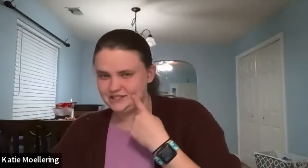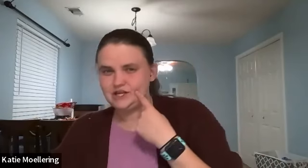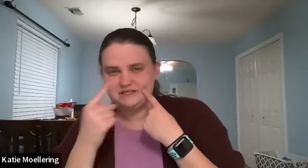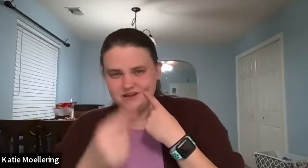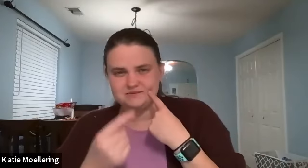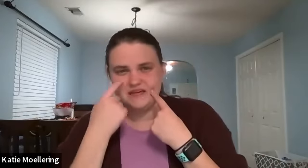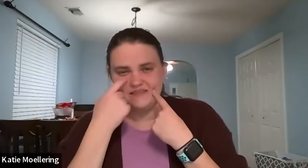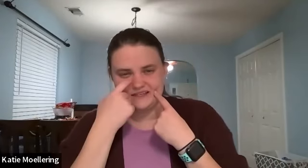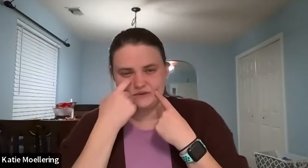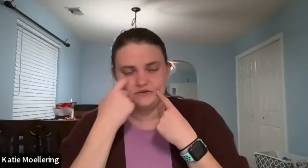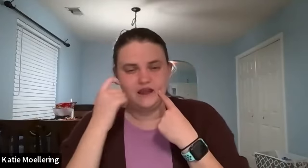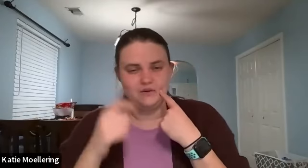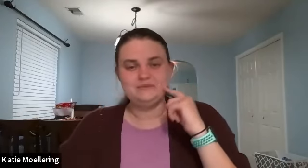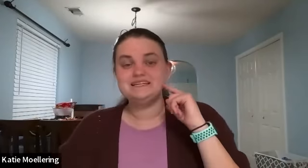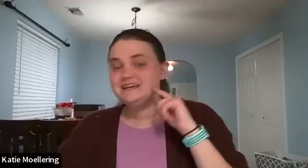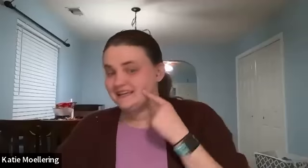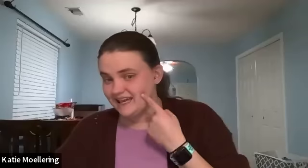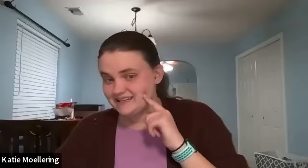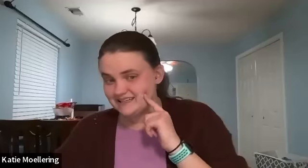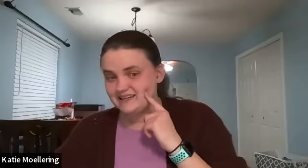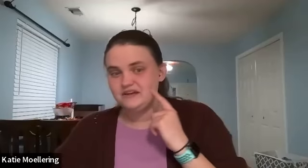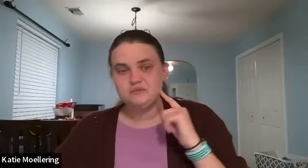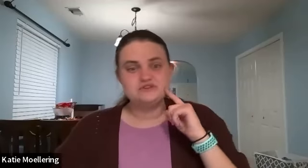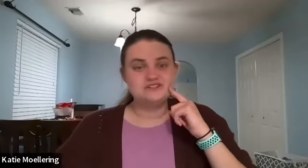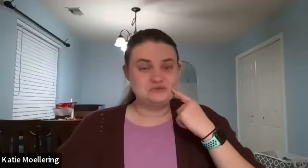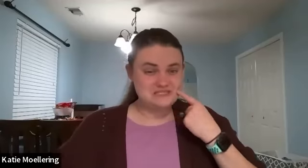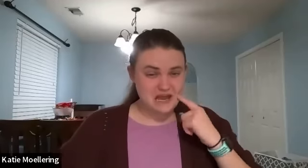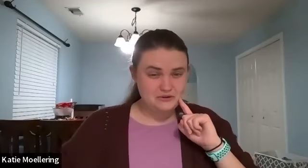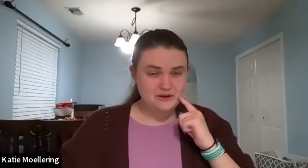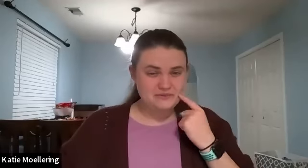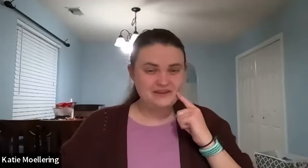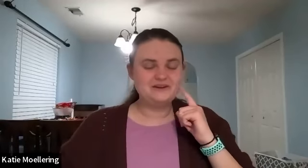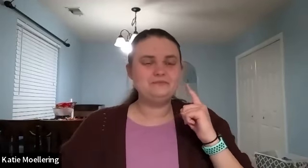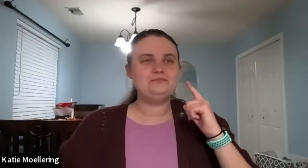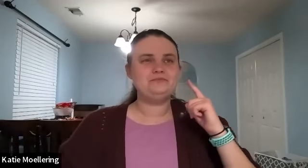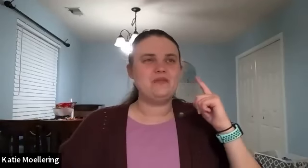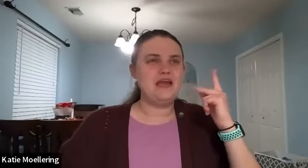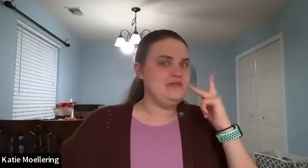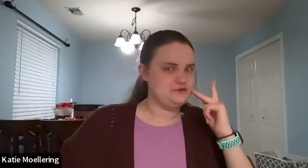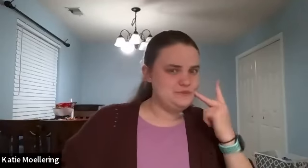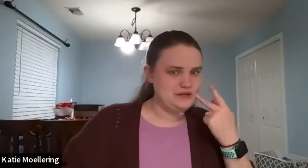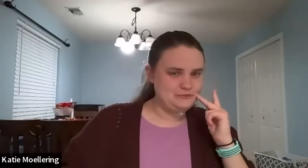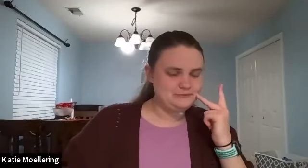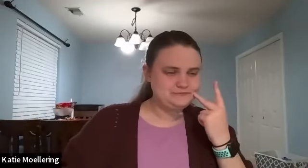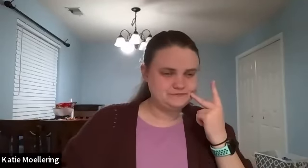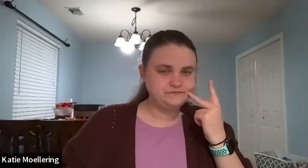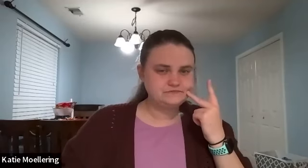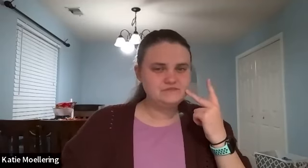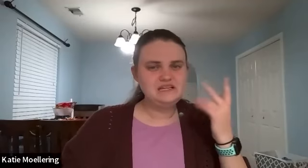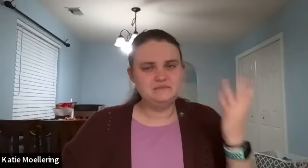We talked about that last week for Halloween was candy, but there's also sour up here, and then there's pickle. And